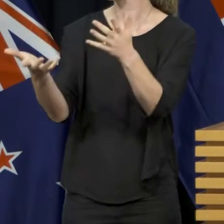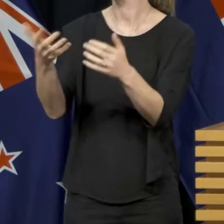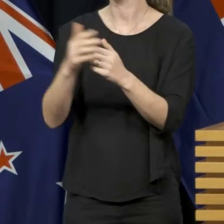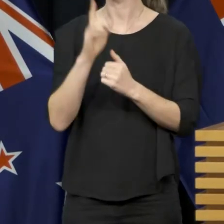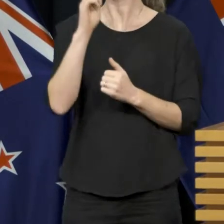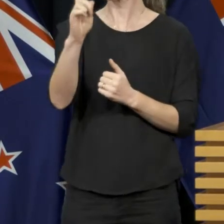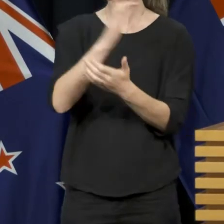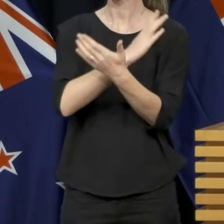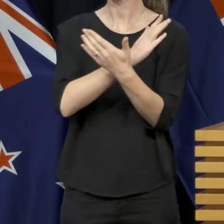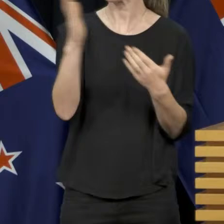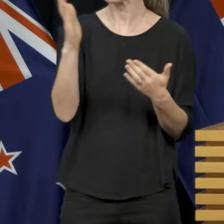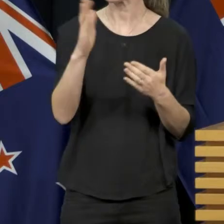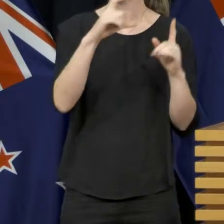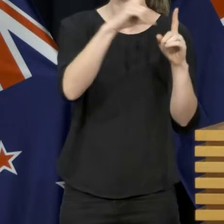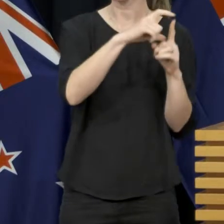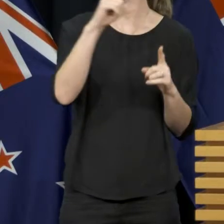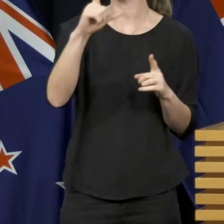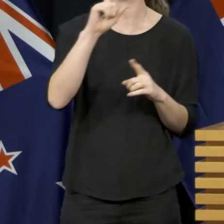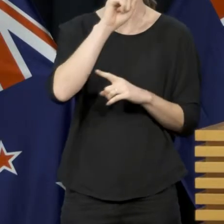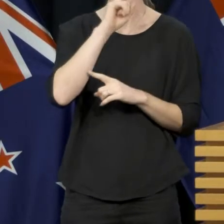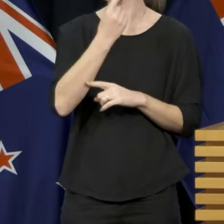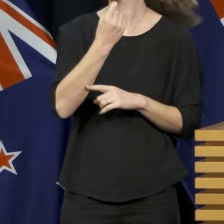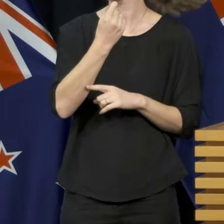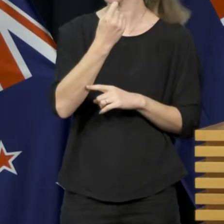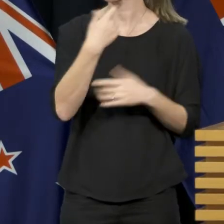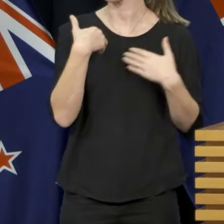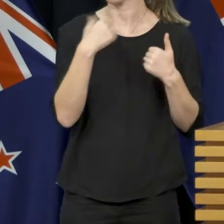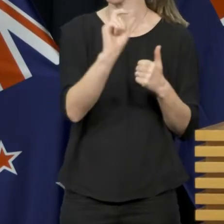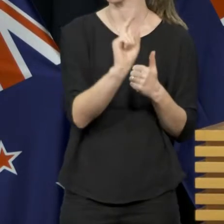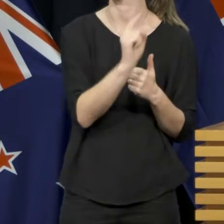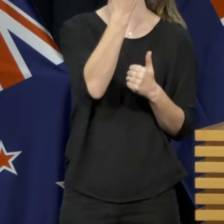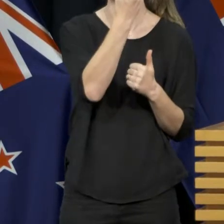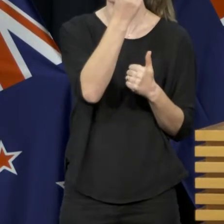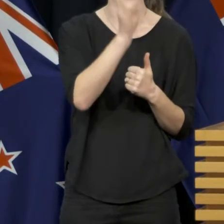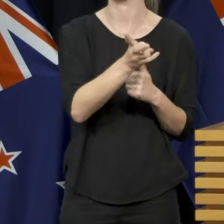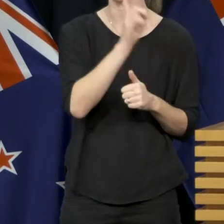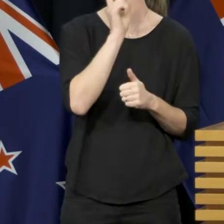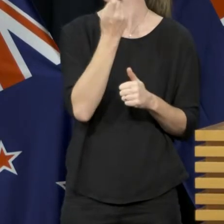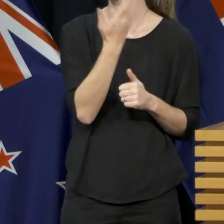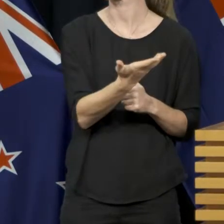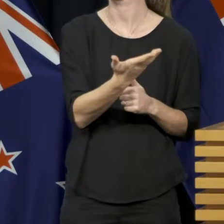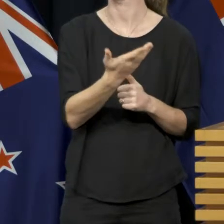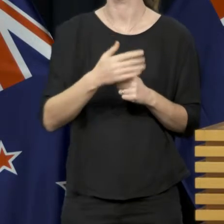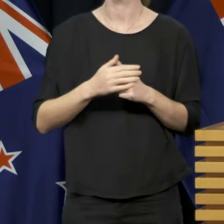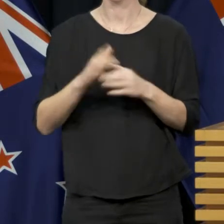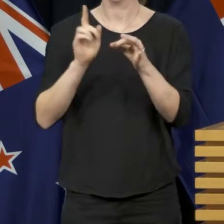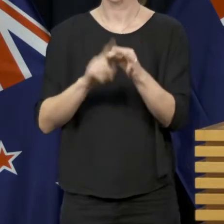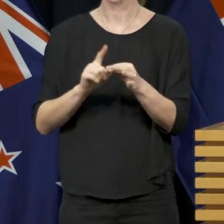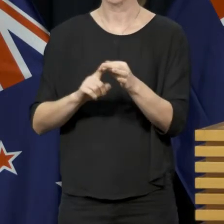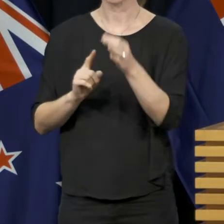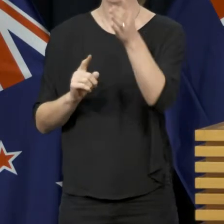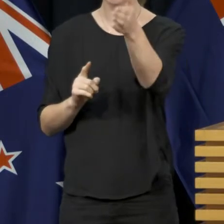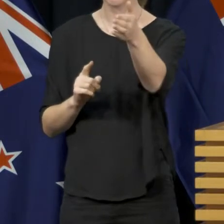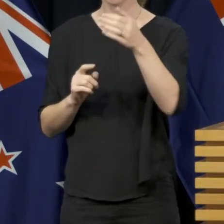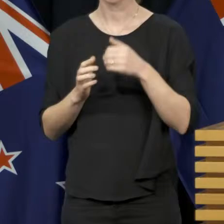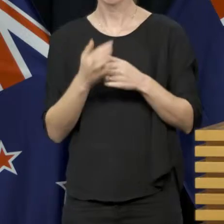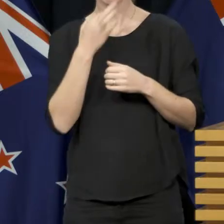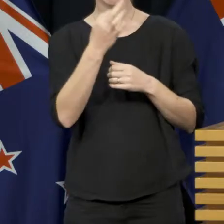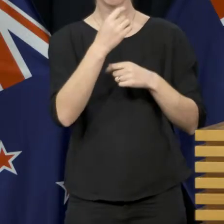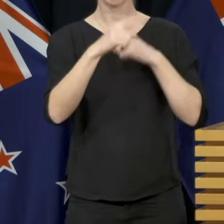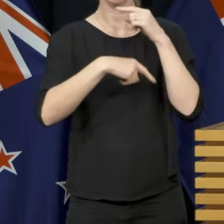as Health Minister next term. We are both now happy to take questions. Minister, in those discussions that you had with David